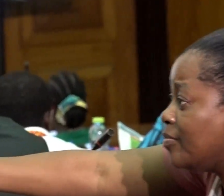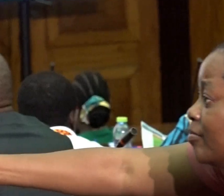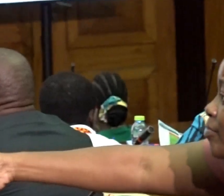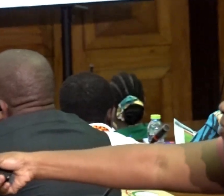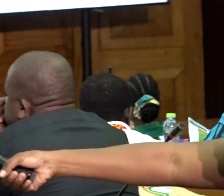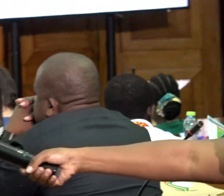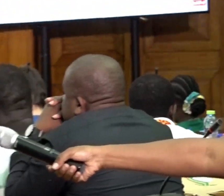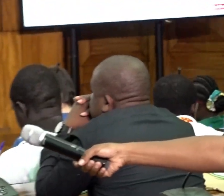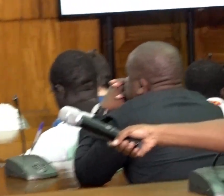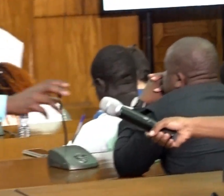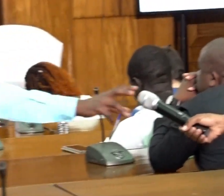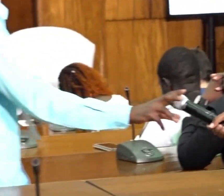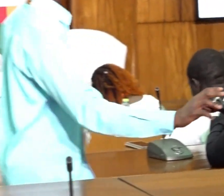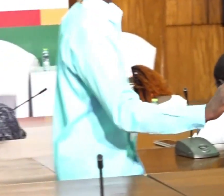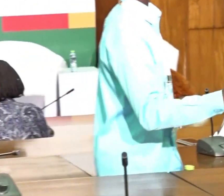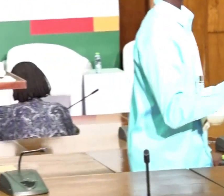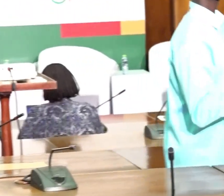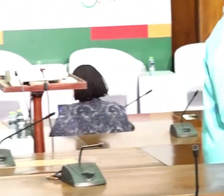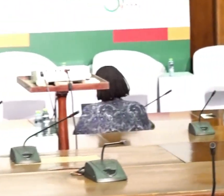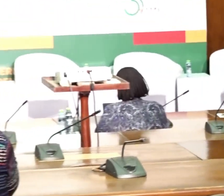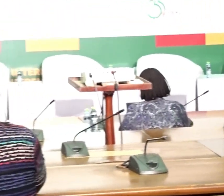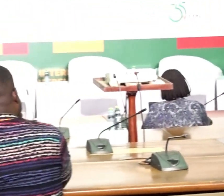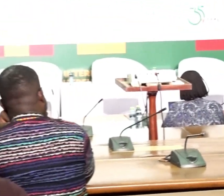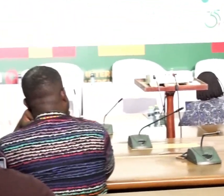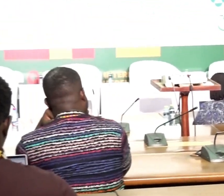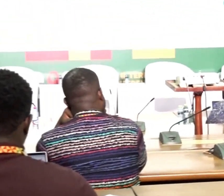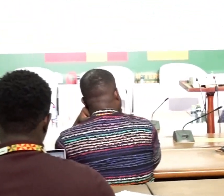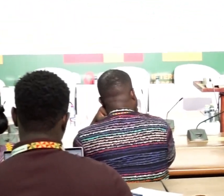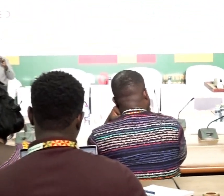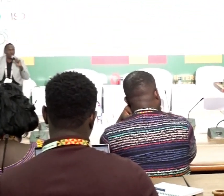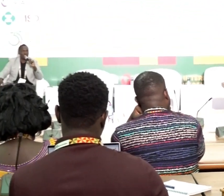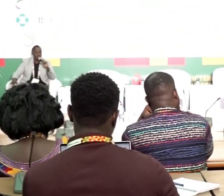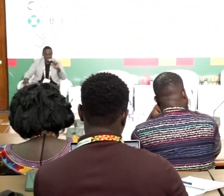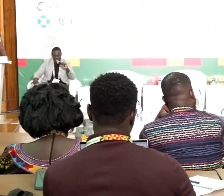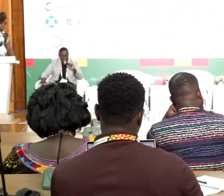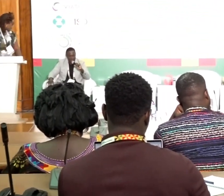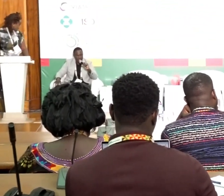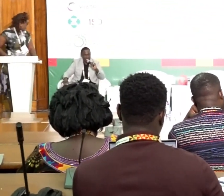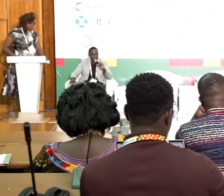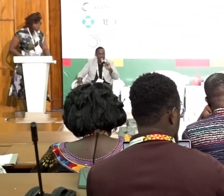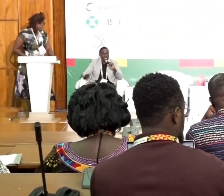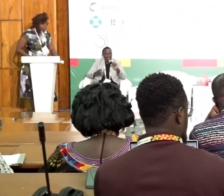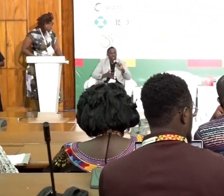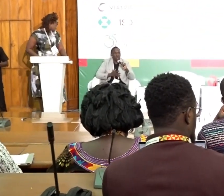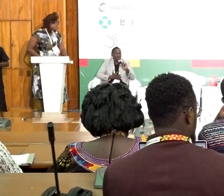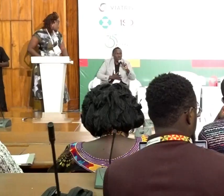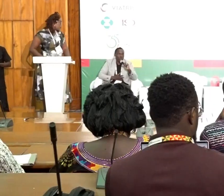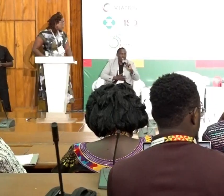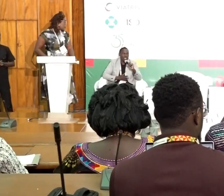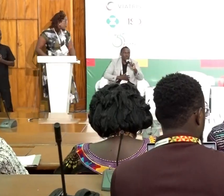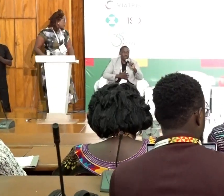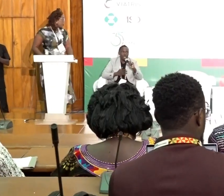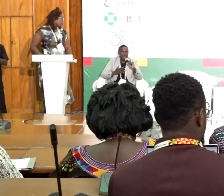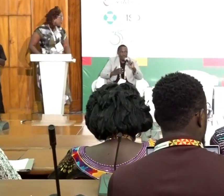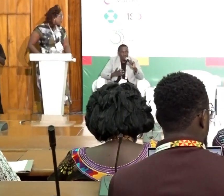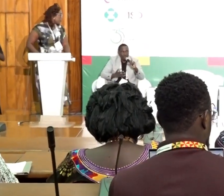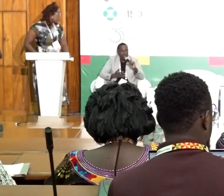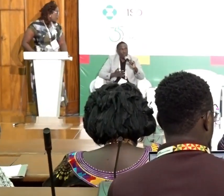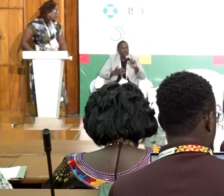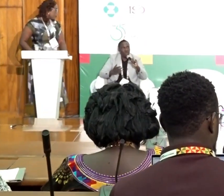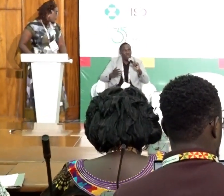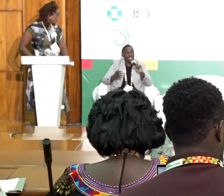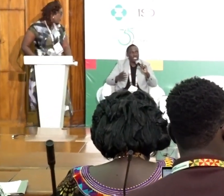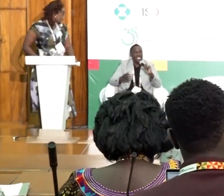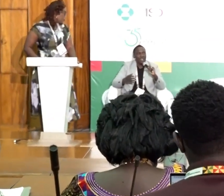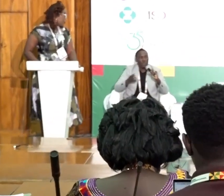All right, thank you so much for those comments. Yes, so I'll respond again. So yes, so for the cohort, the